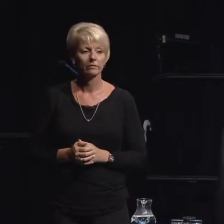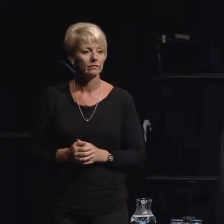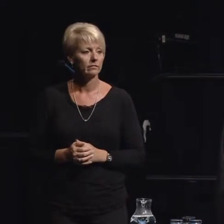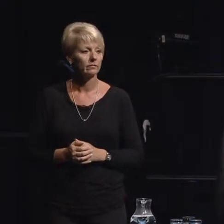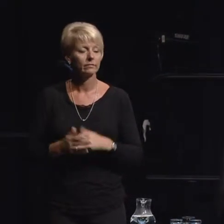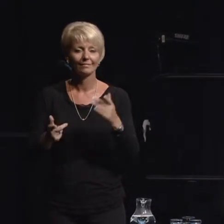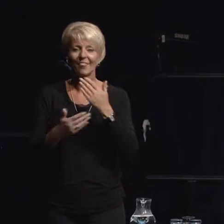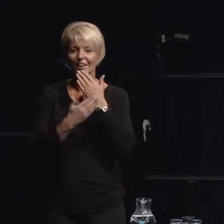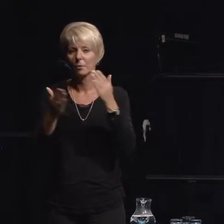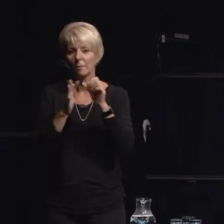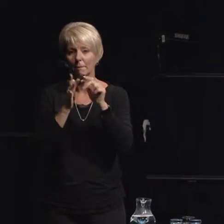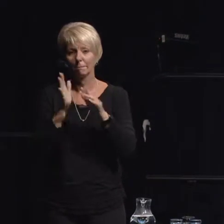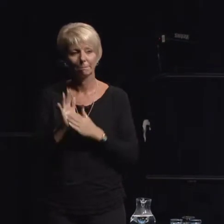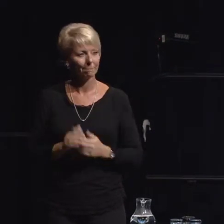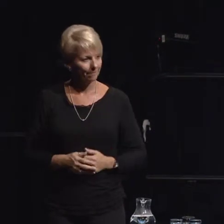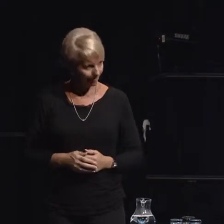Thank you, Pam.